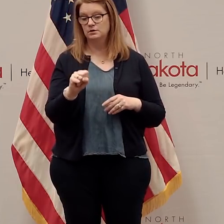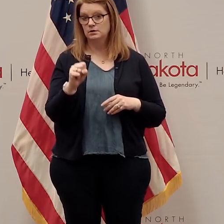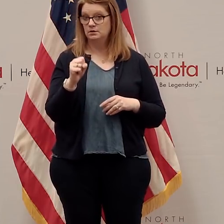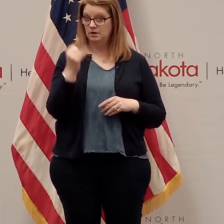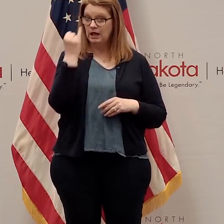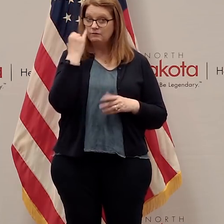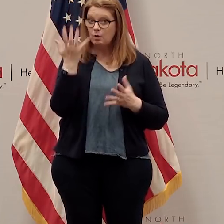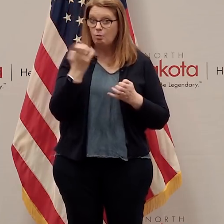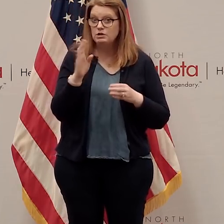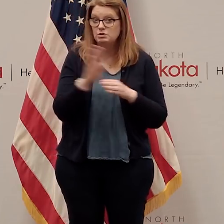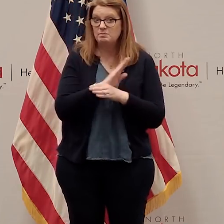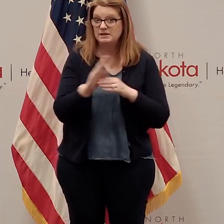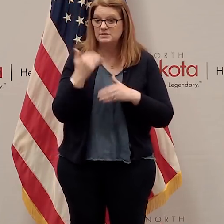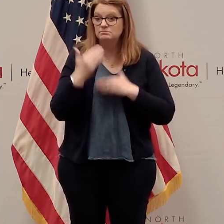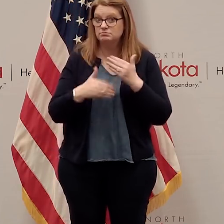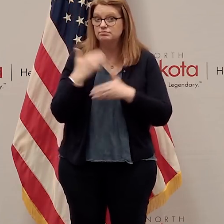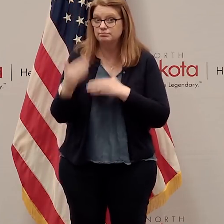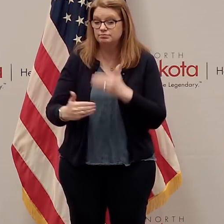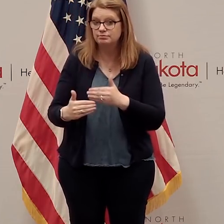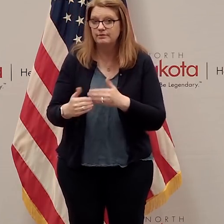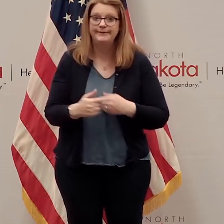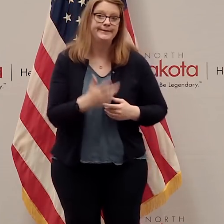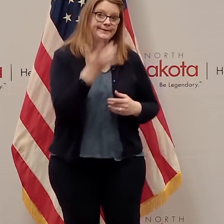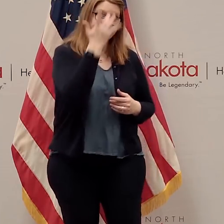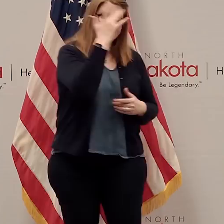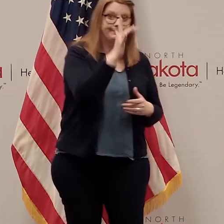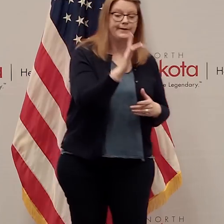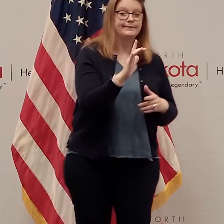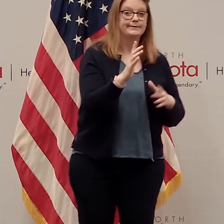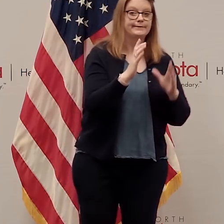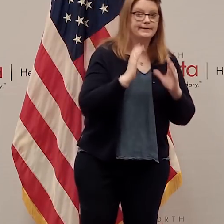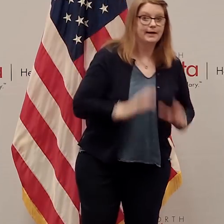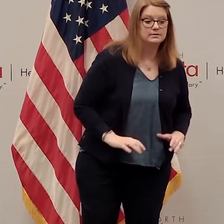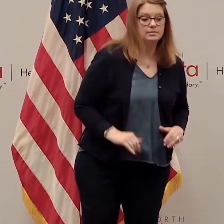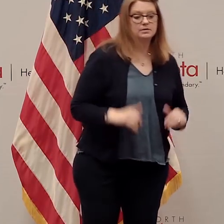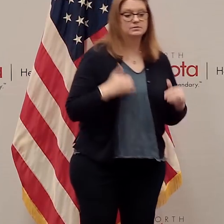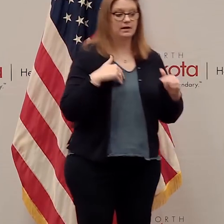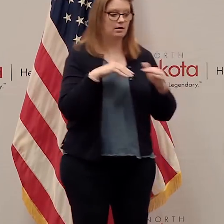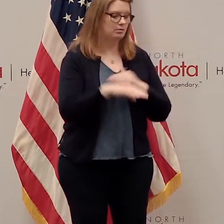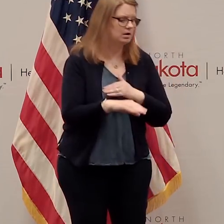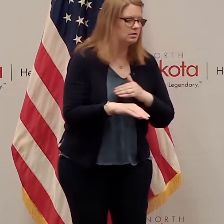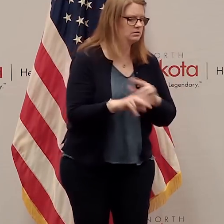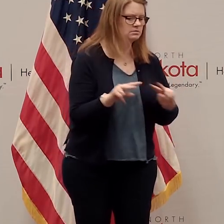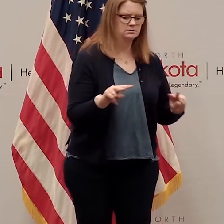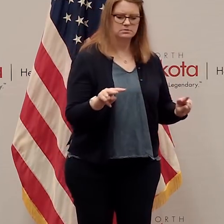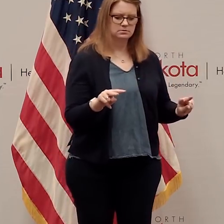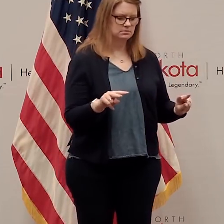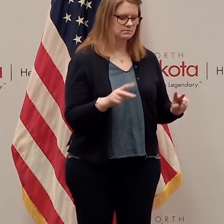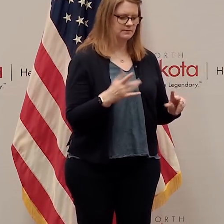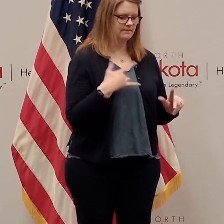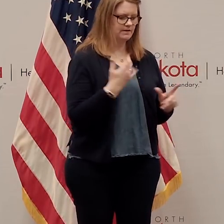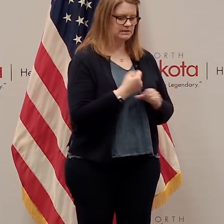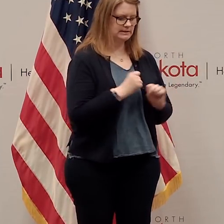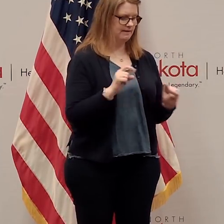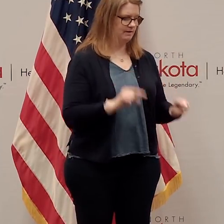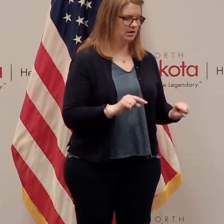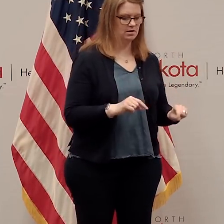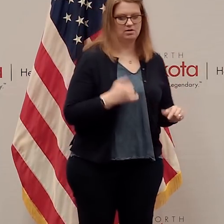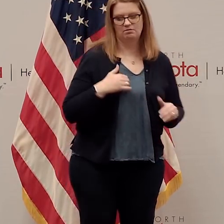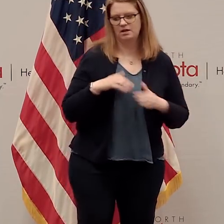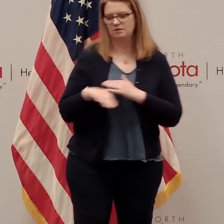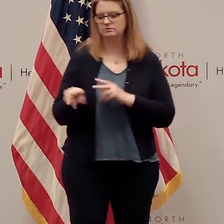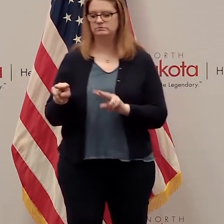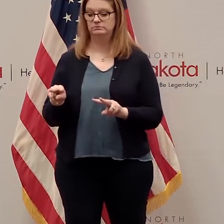thrive, smart customers that choose to go places where they know that they feel safe and comfortable, and smart employees that are doing